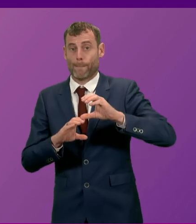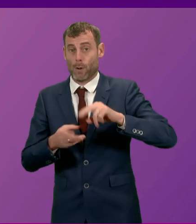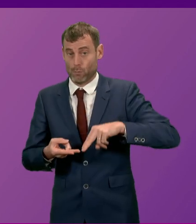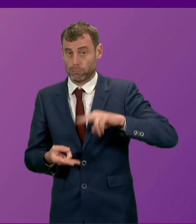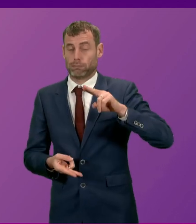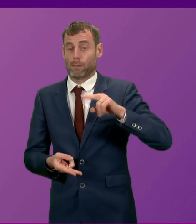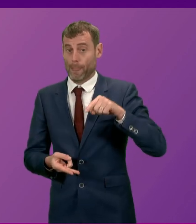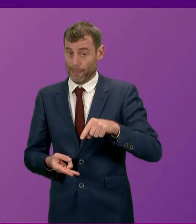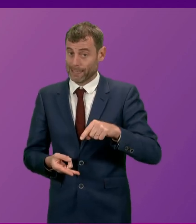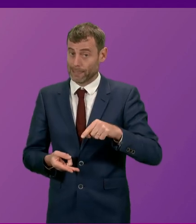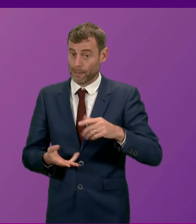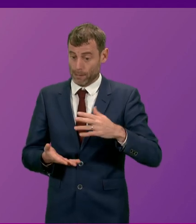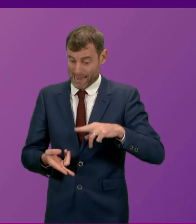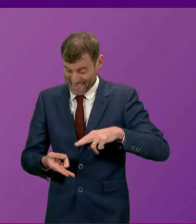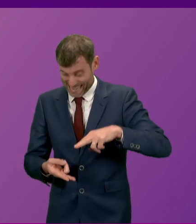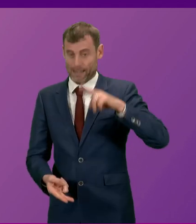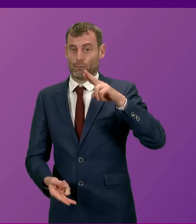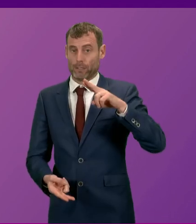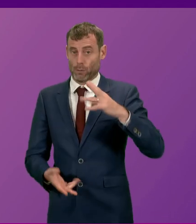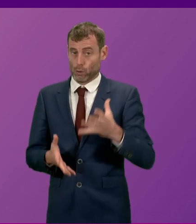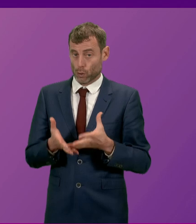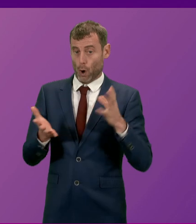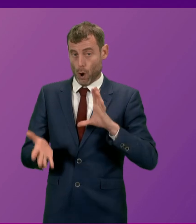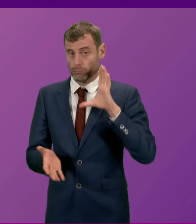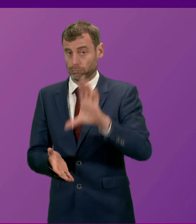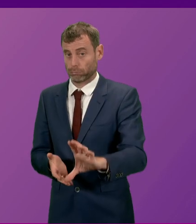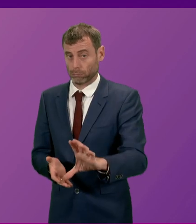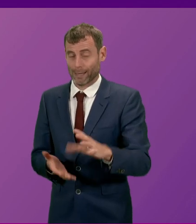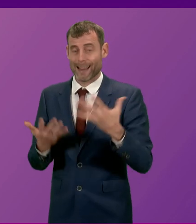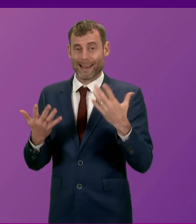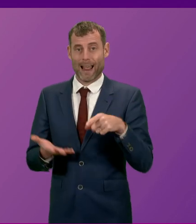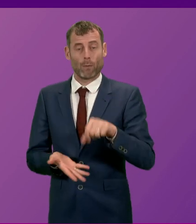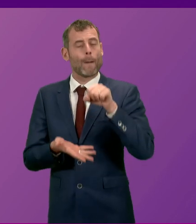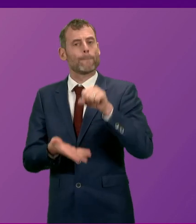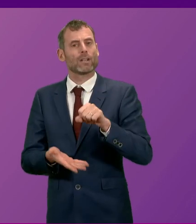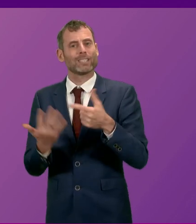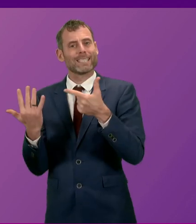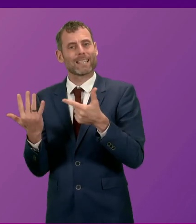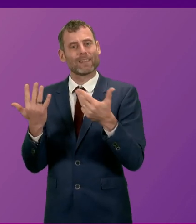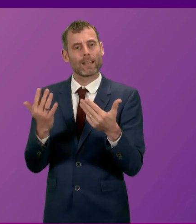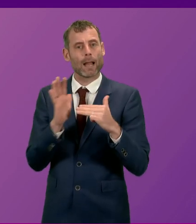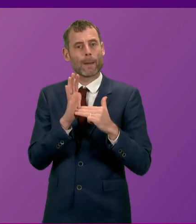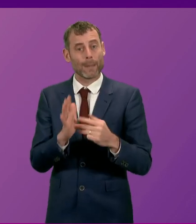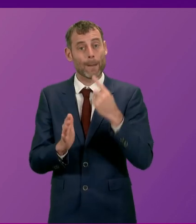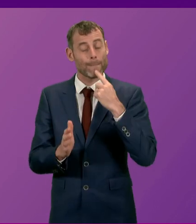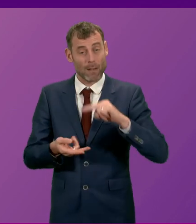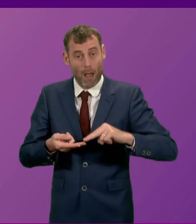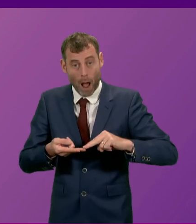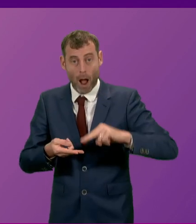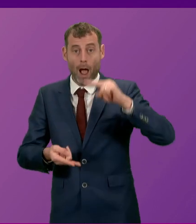a very substantial increase. And the budget is now £79 million higher than it was